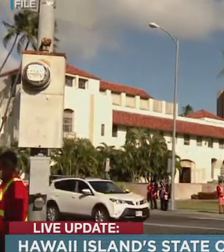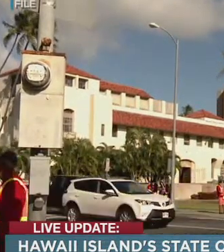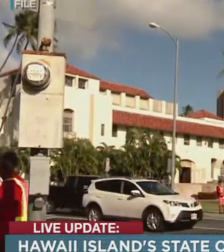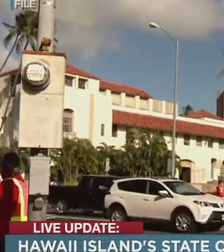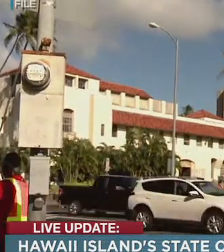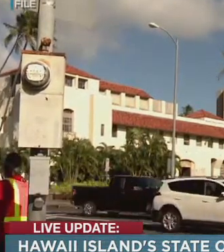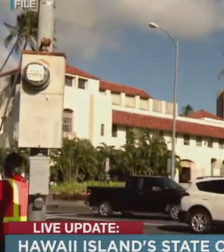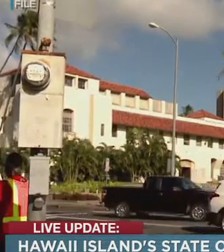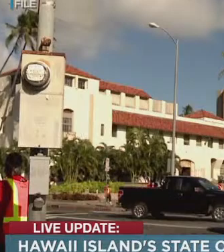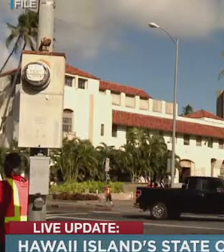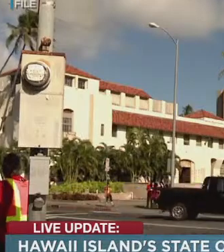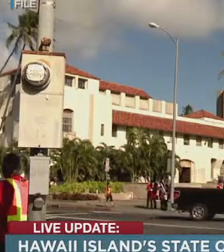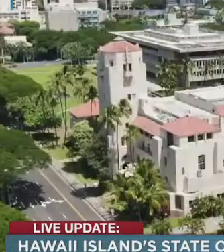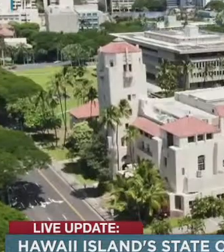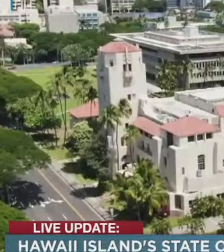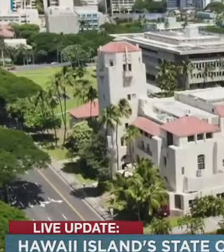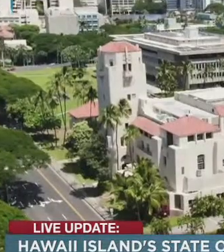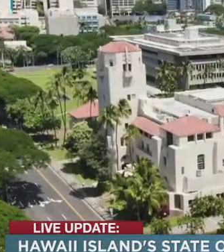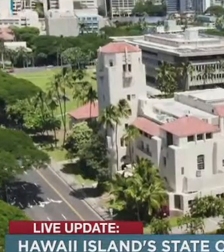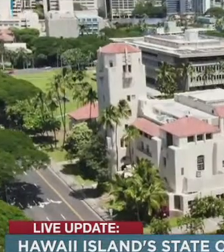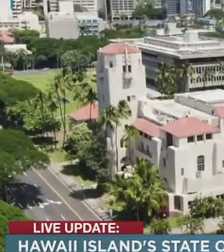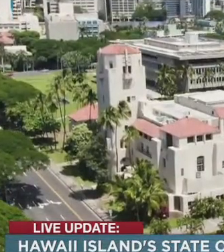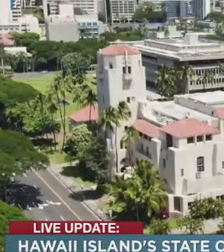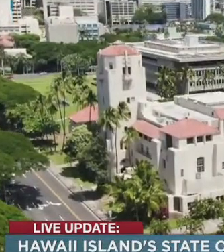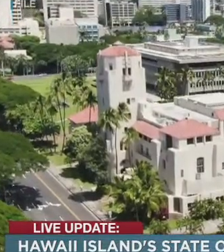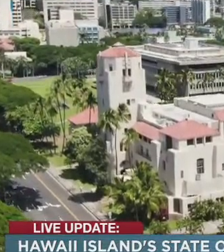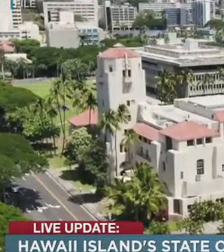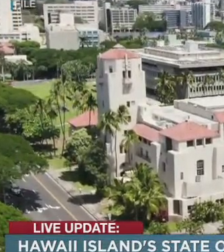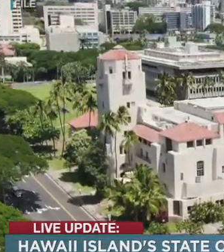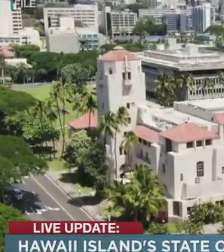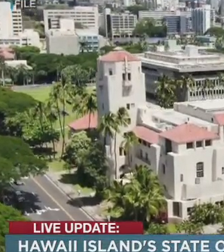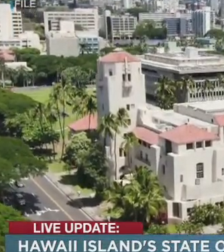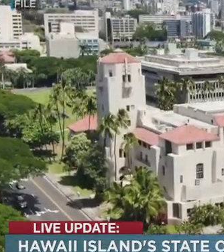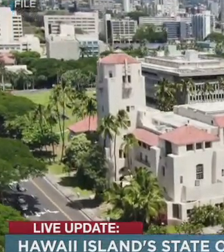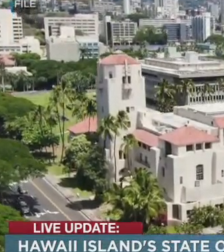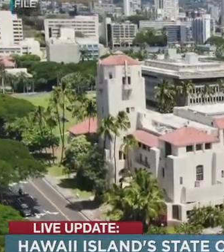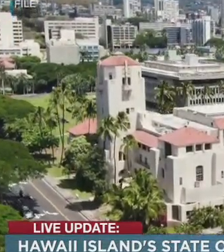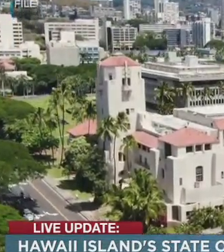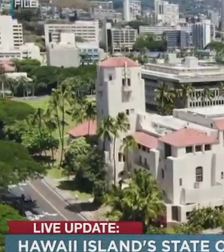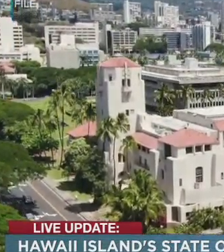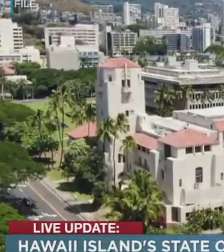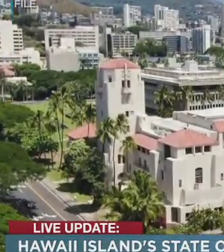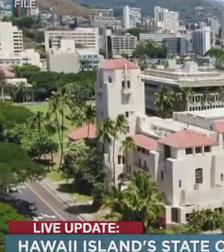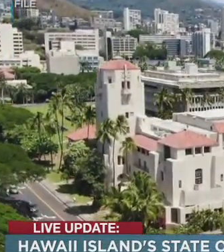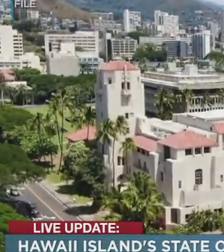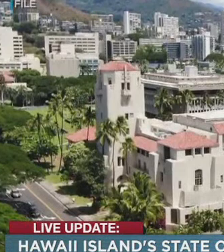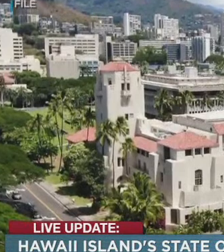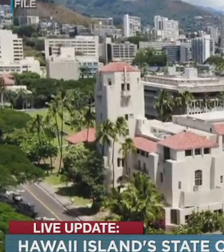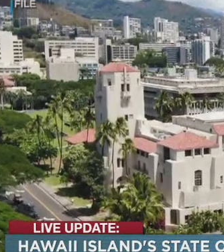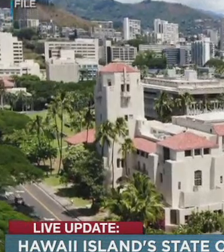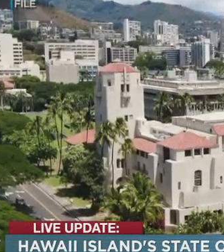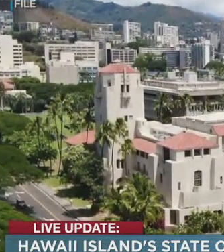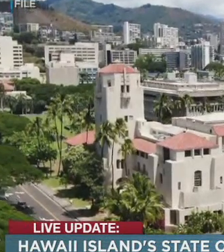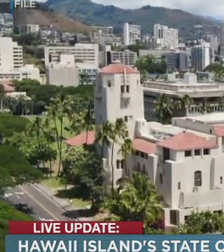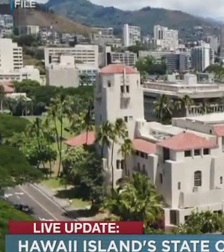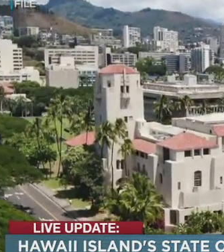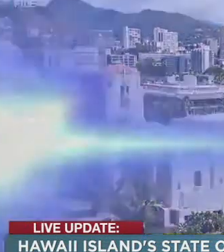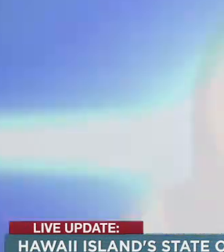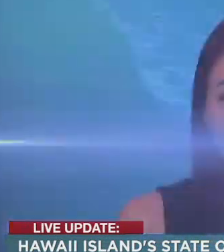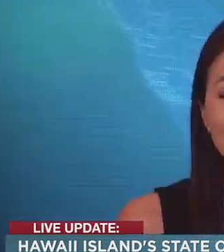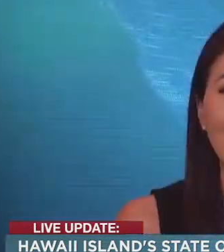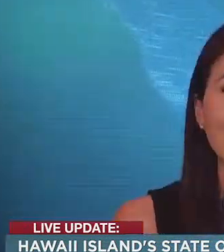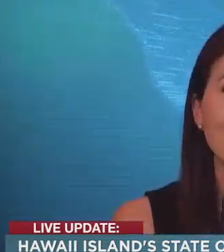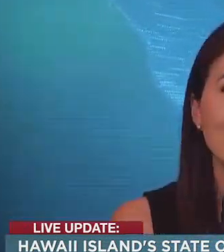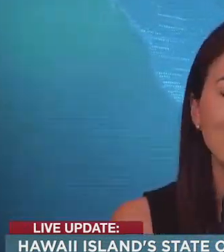$195,000. Proposals with more modest raises are also on the table. A public hearing on the matter has been set for March